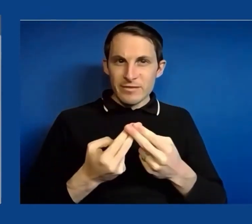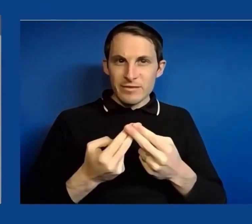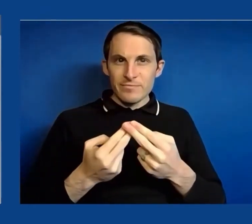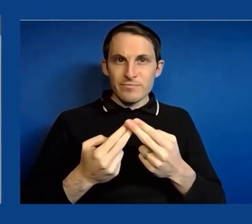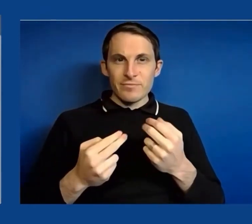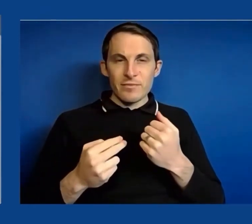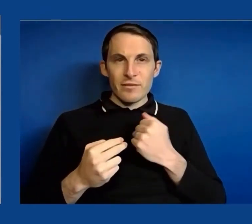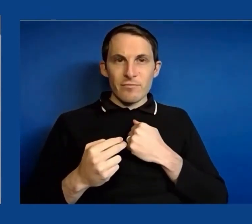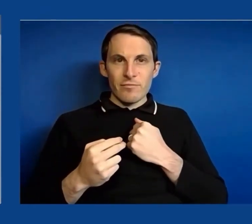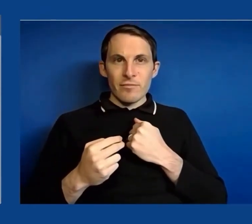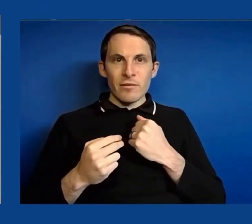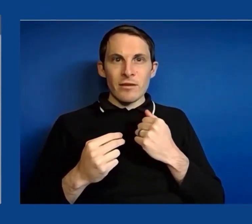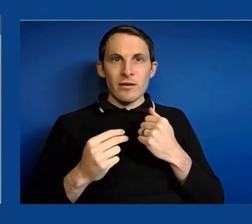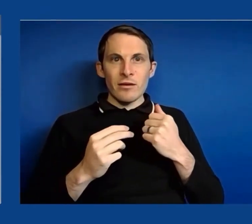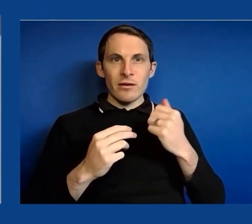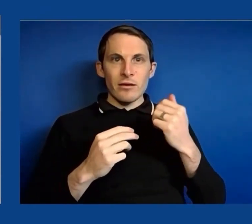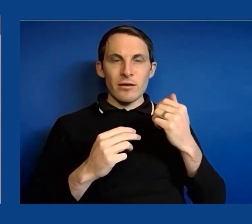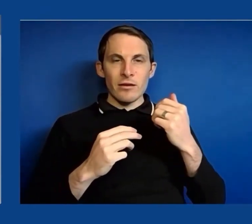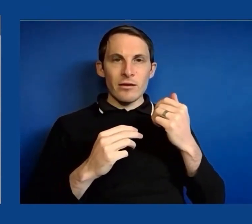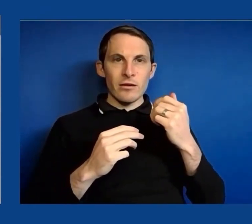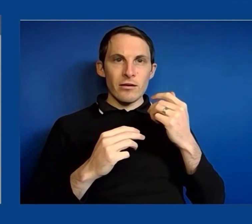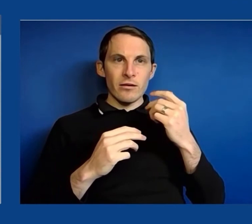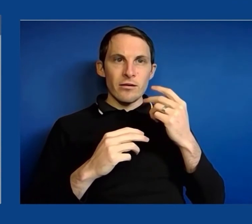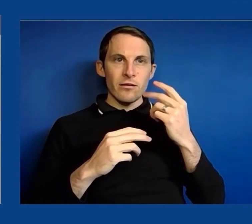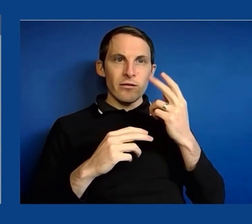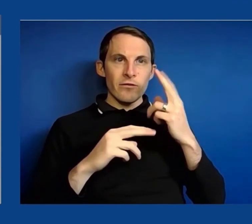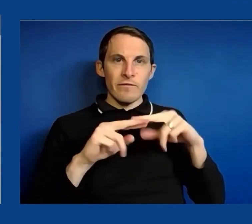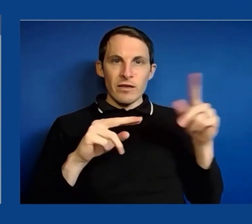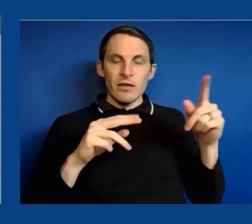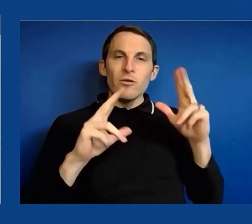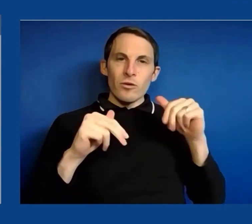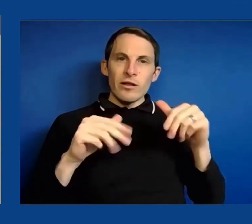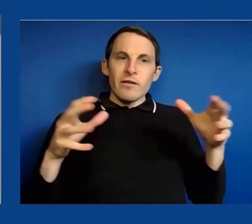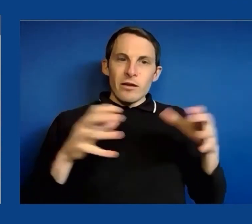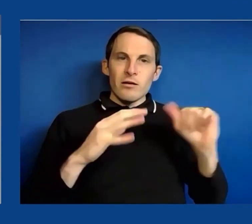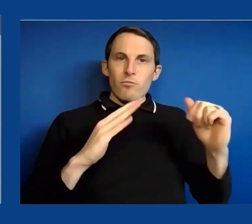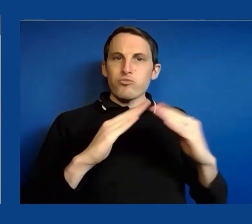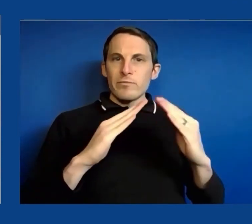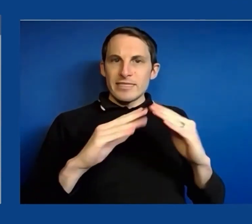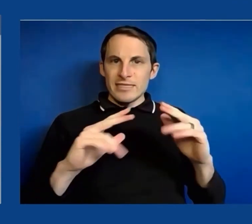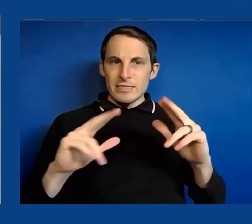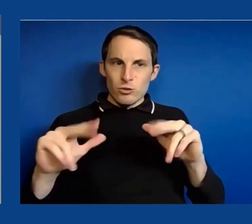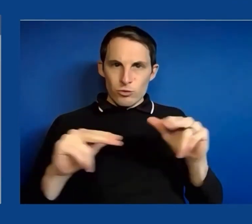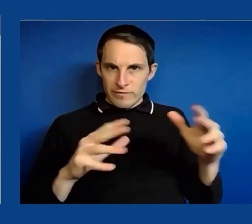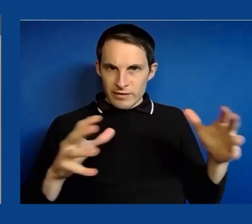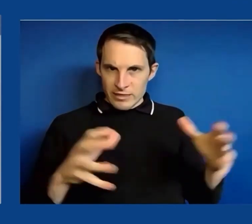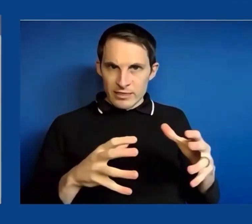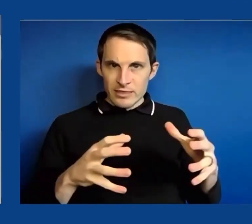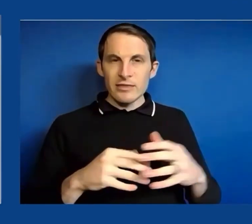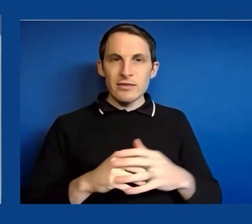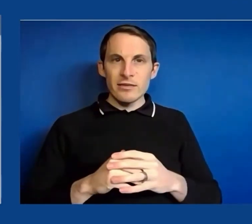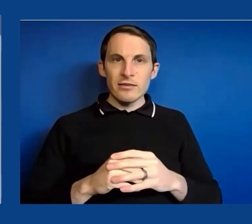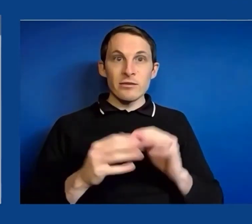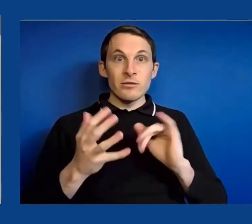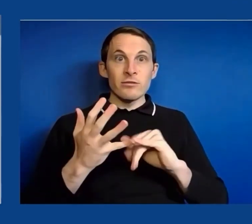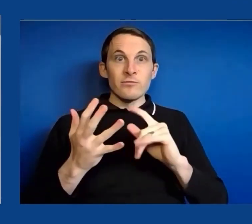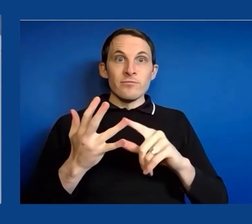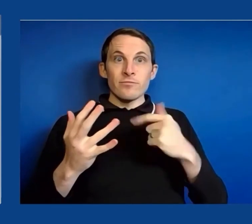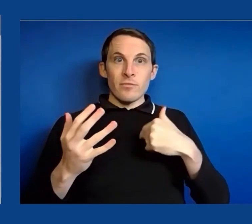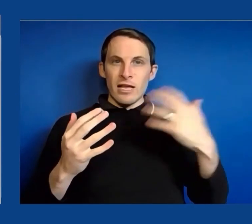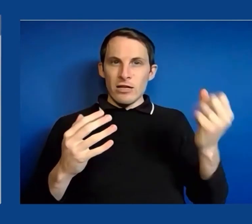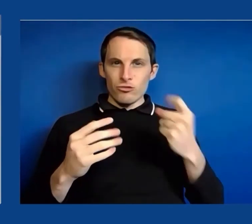kept us together on his property. So I had to retrace a lot